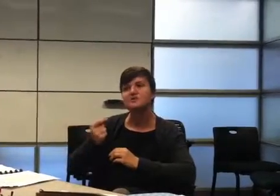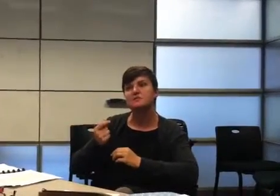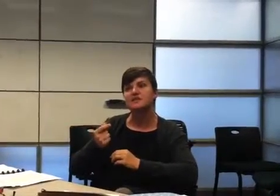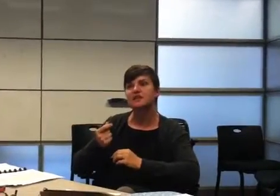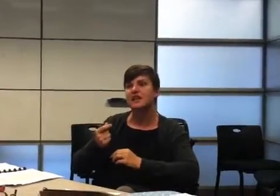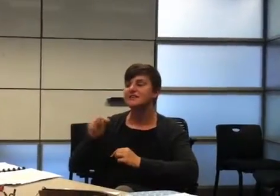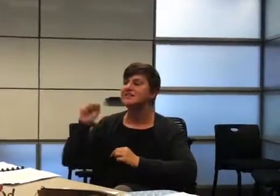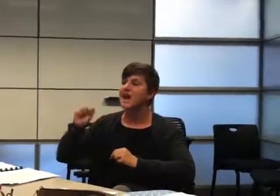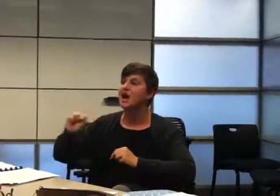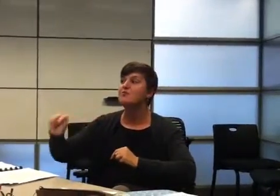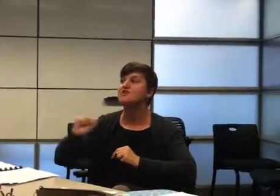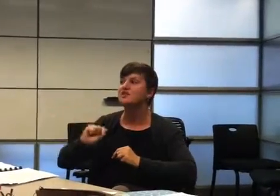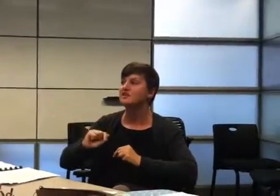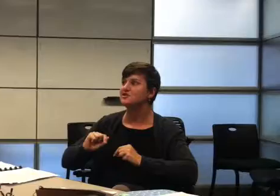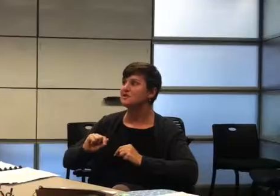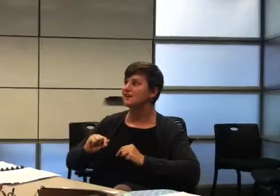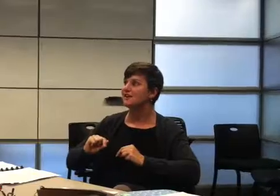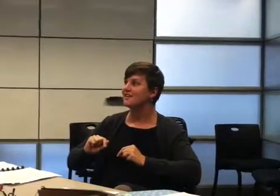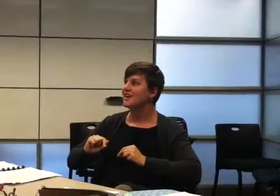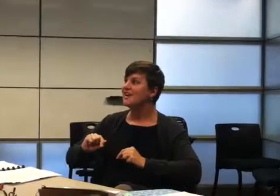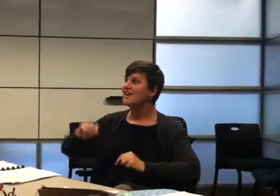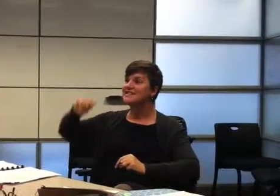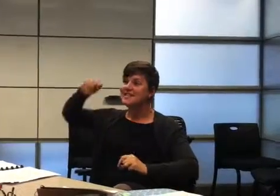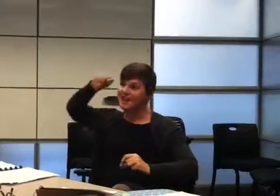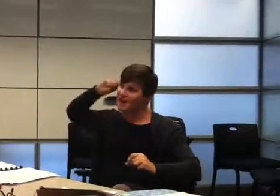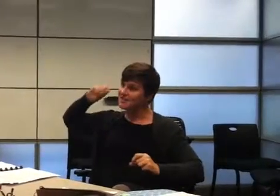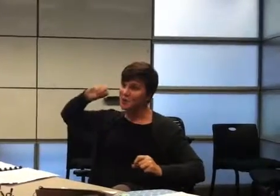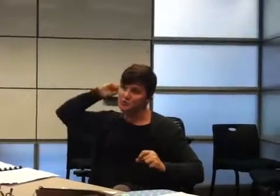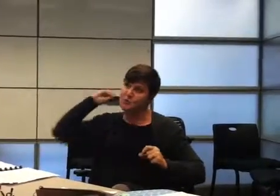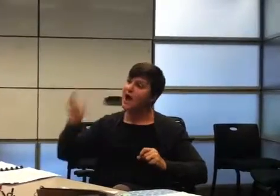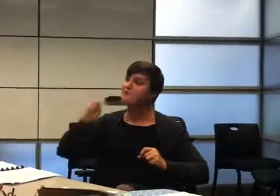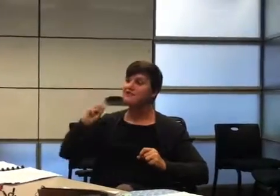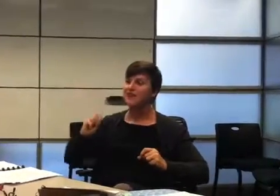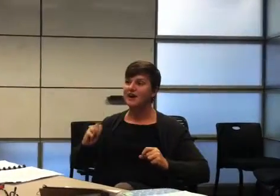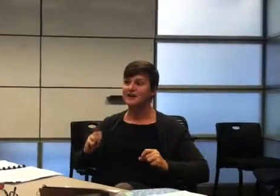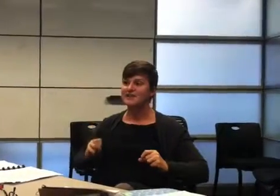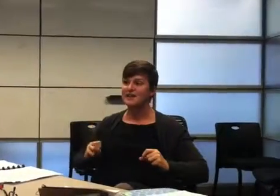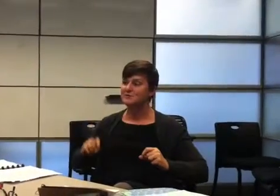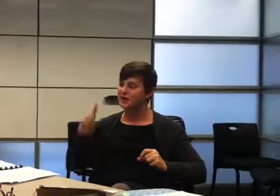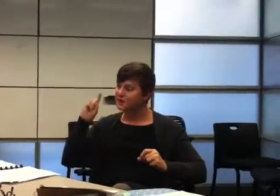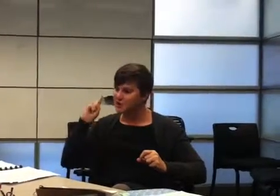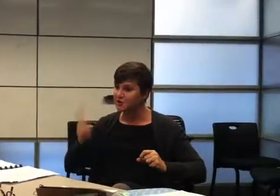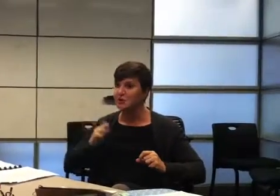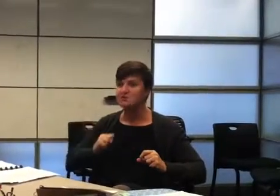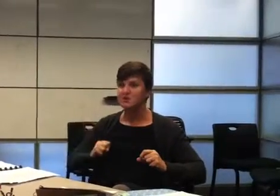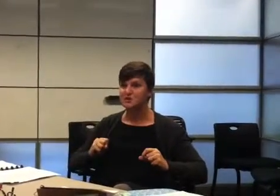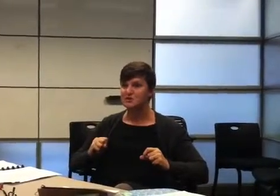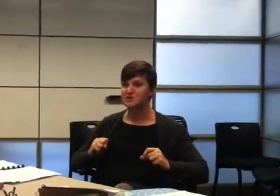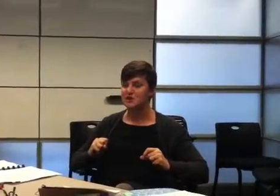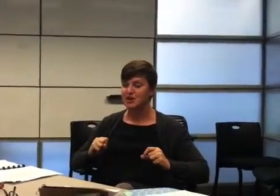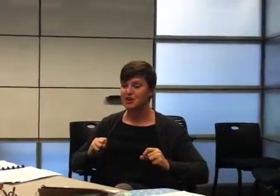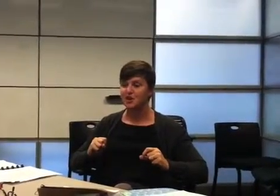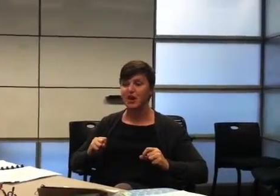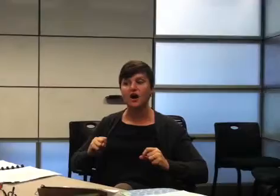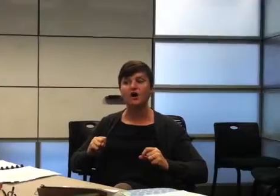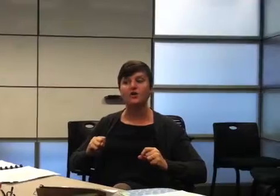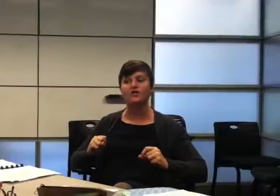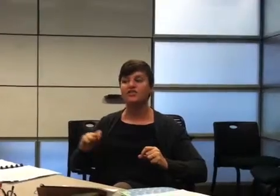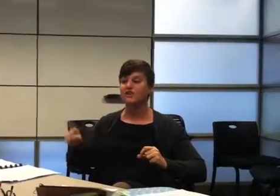shows me at a glance how much they understand. It's a rapid fire assessment. I can look at one picture of Freud and go, oh, these